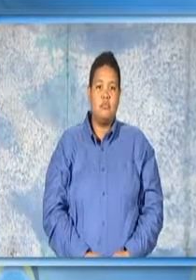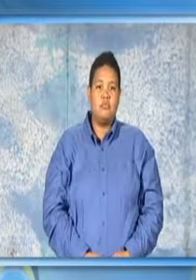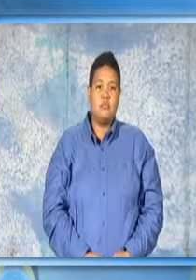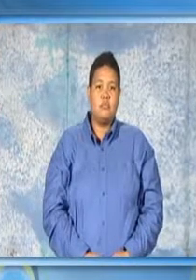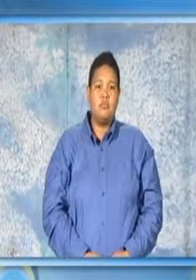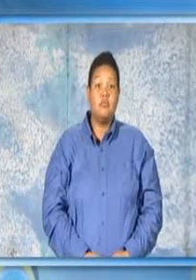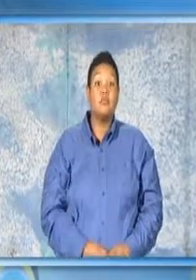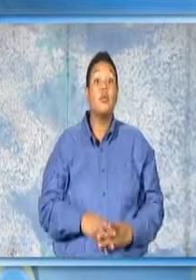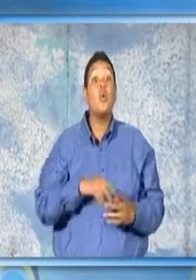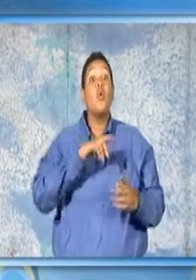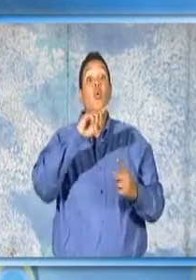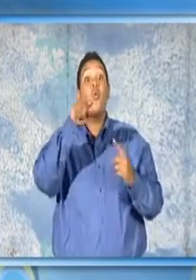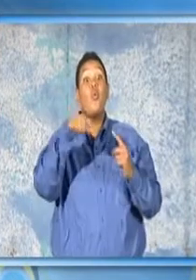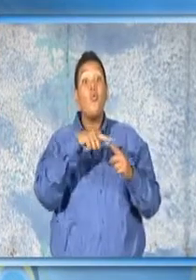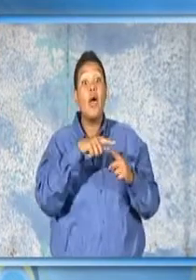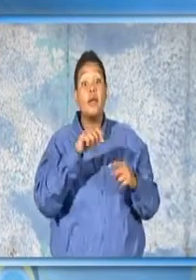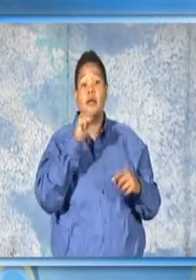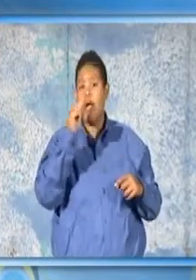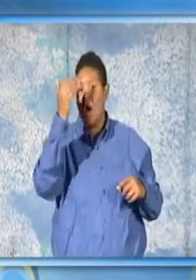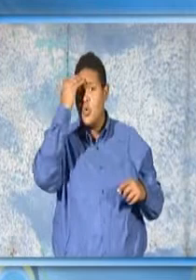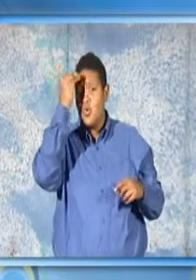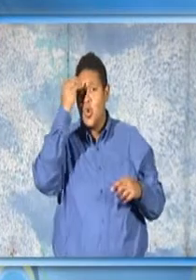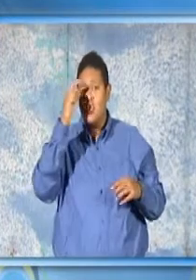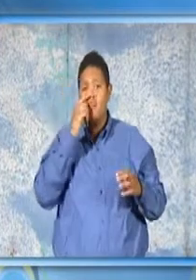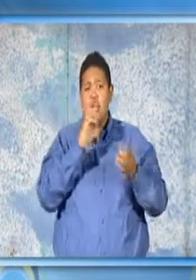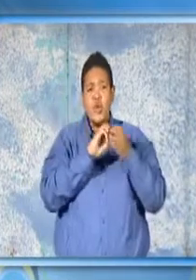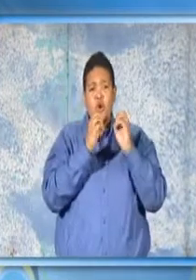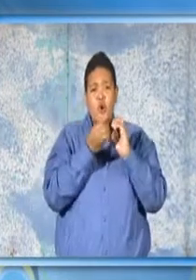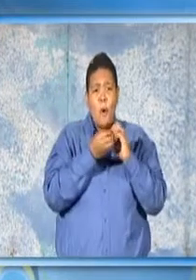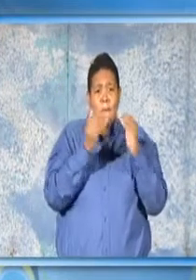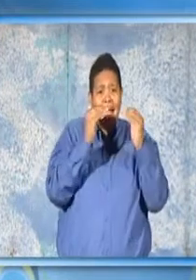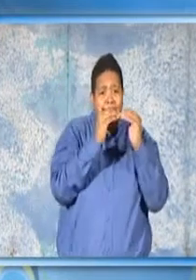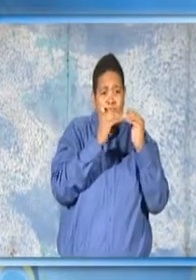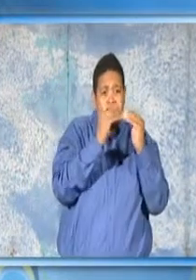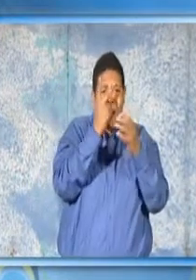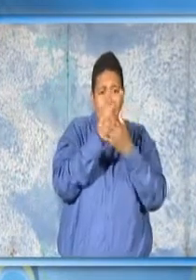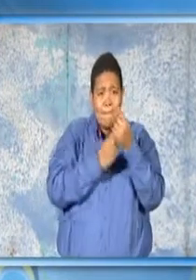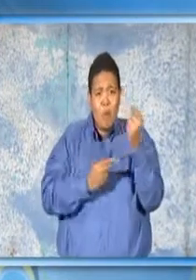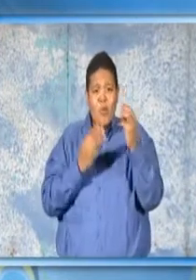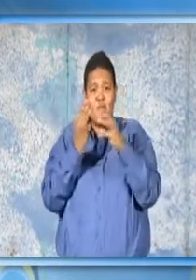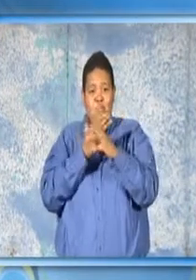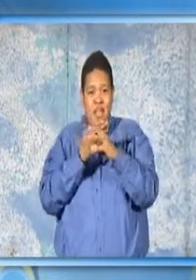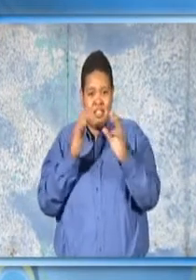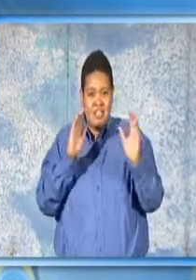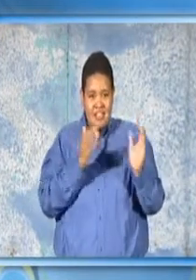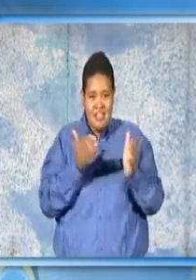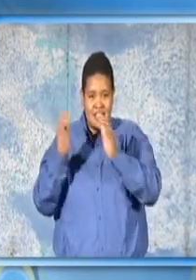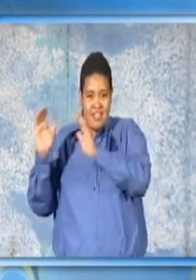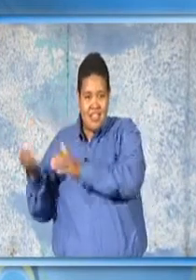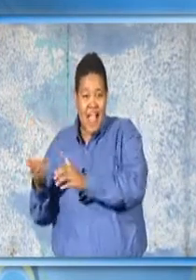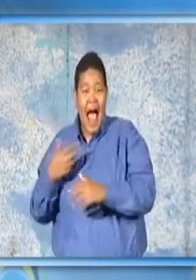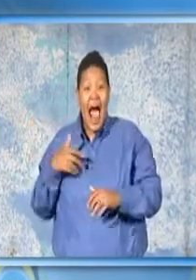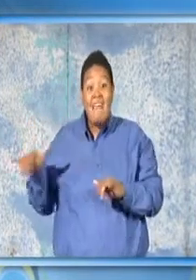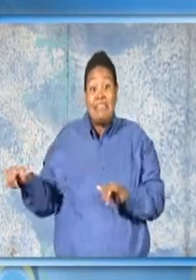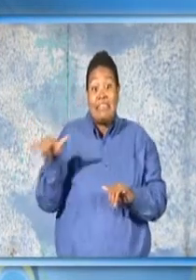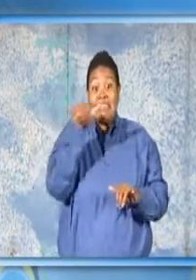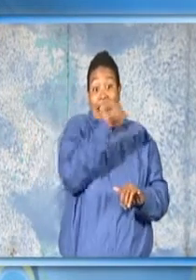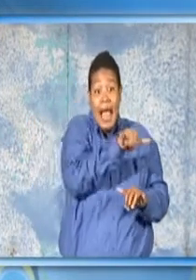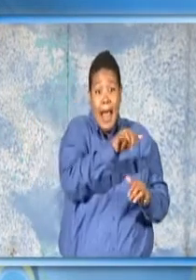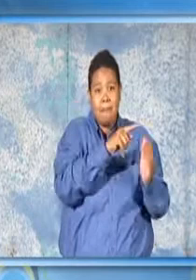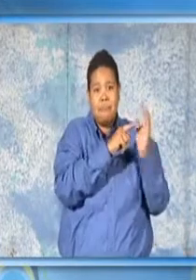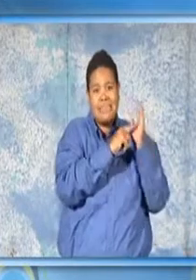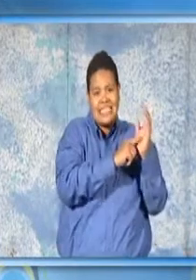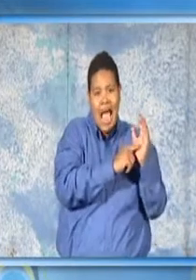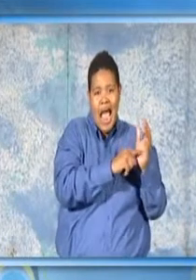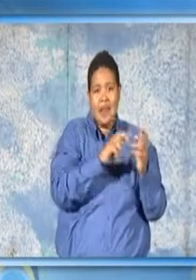When the coefficients of an unknown are numerically equal in both equations and also have the same signs, the